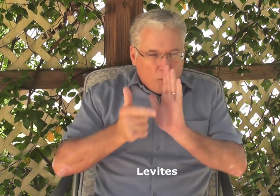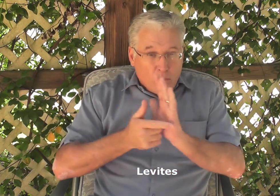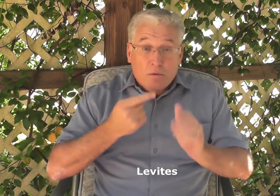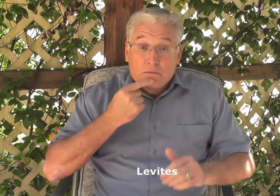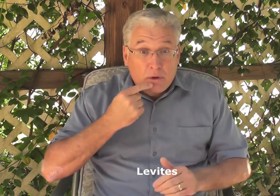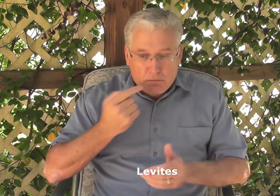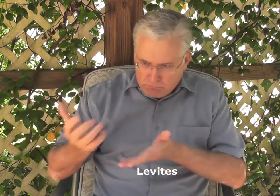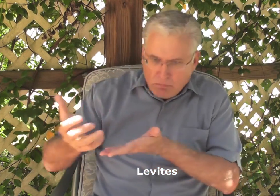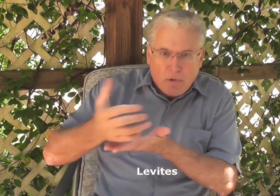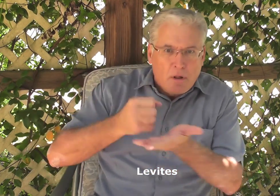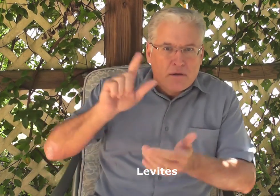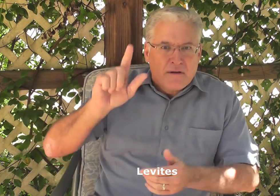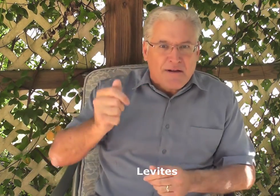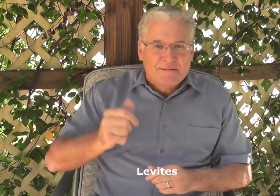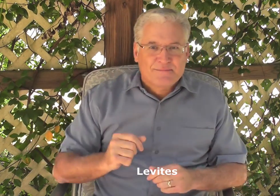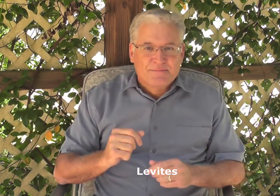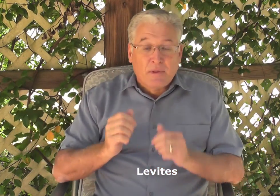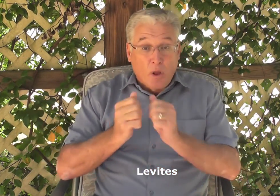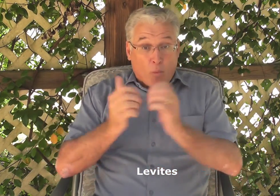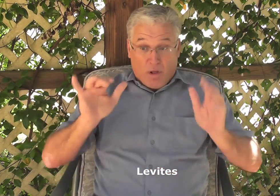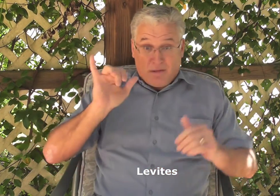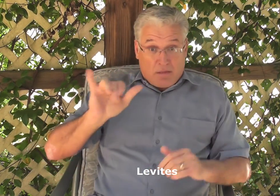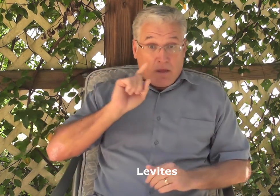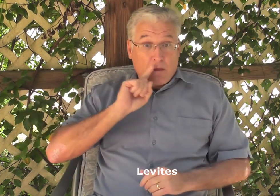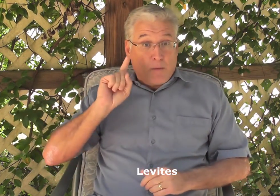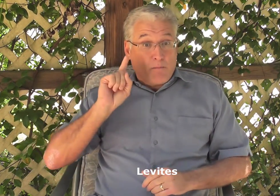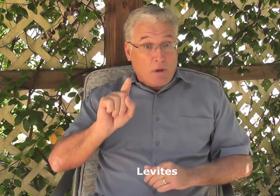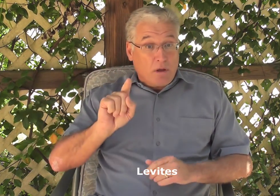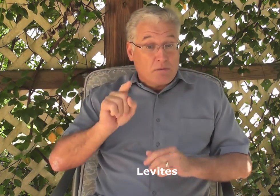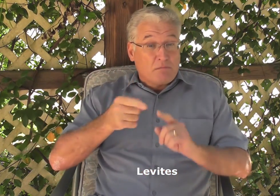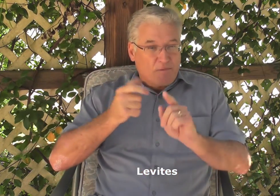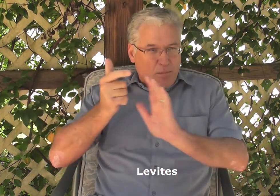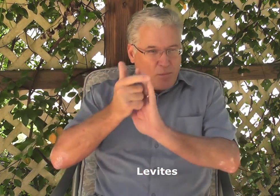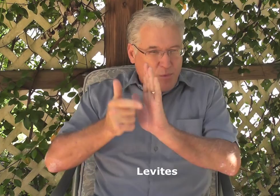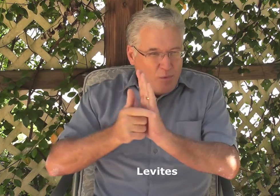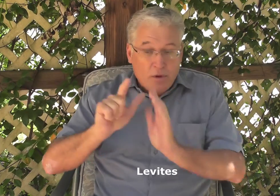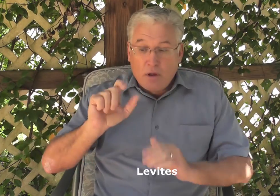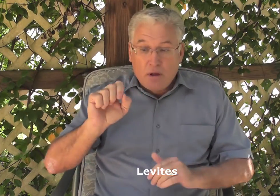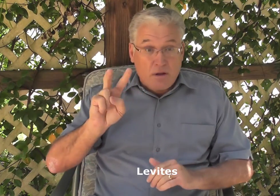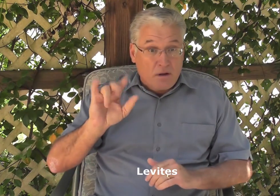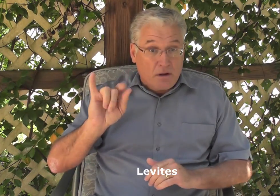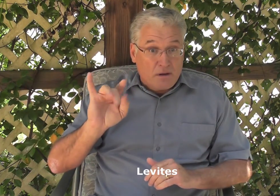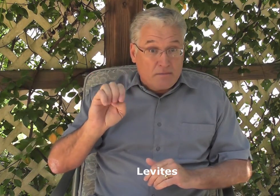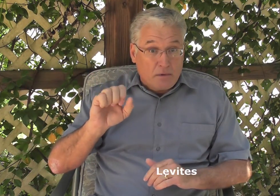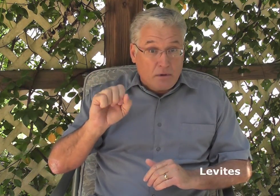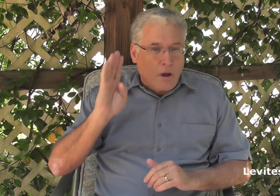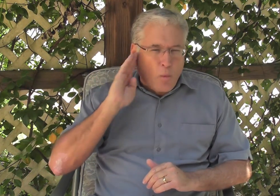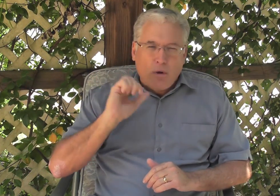law about the Levites, and they did have to collect tithes. They were commanded to do this. It was in the law.